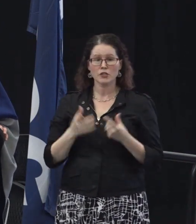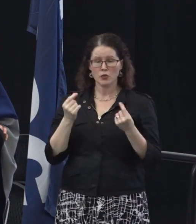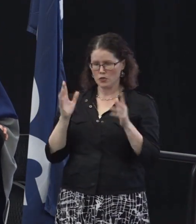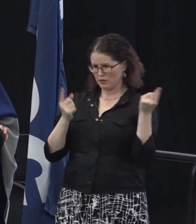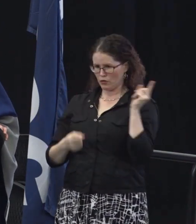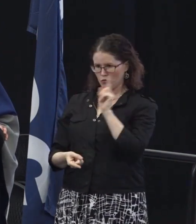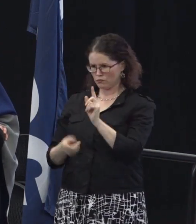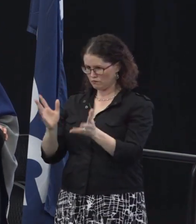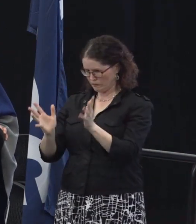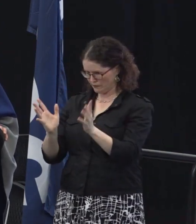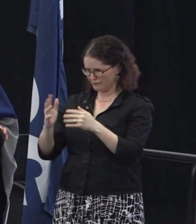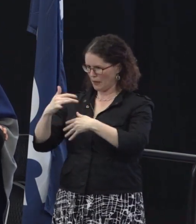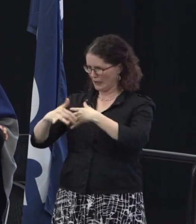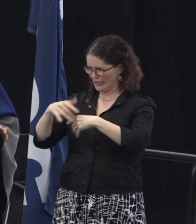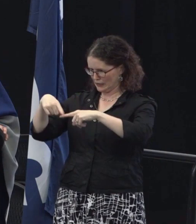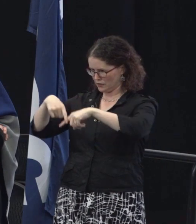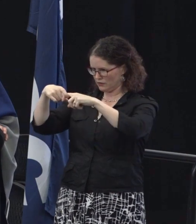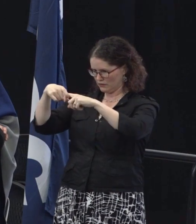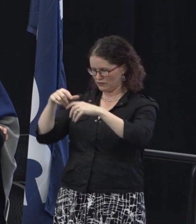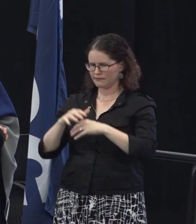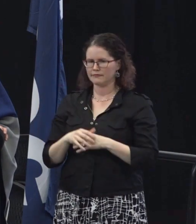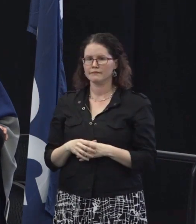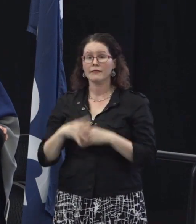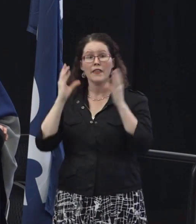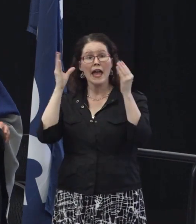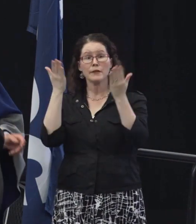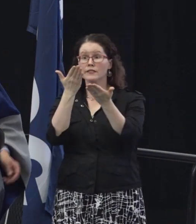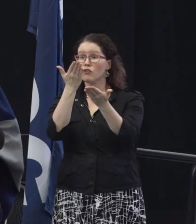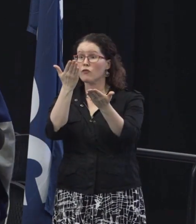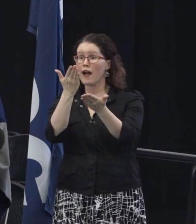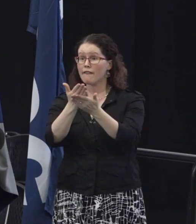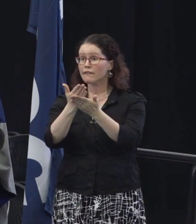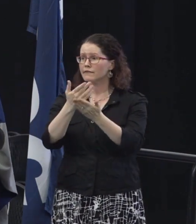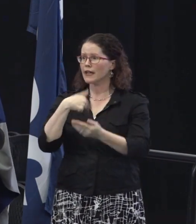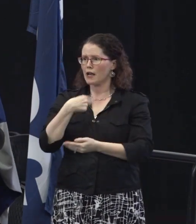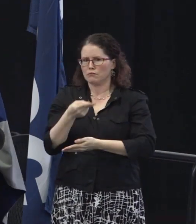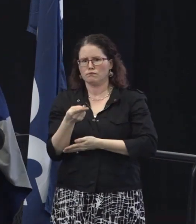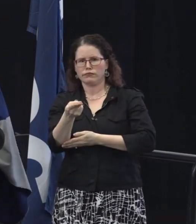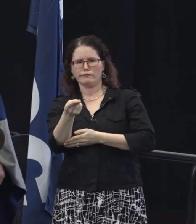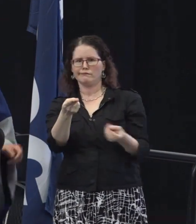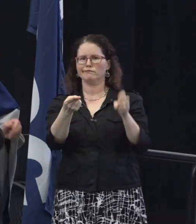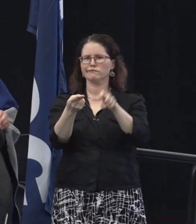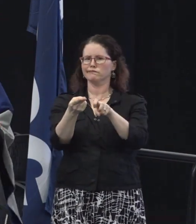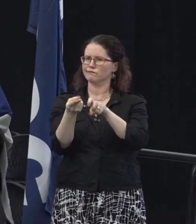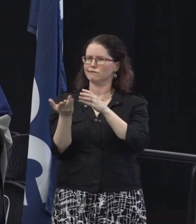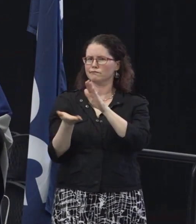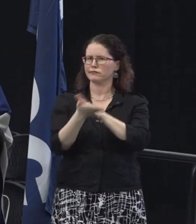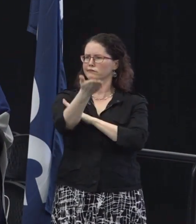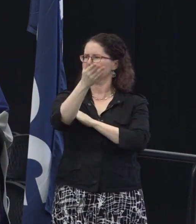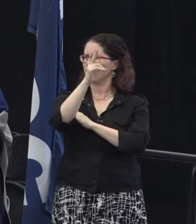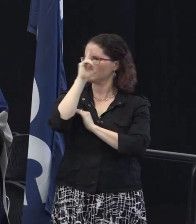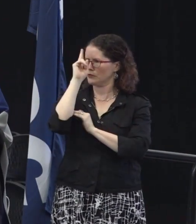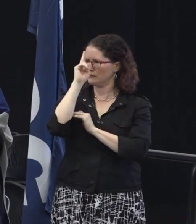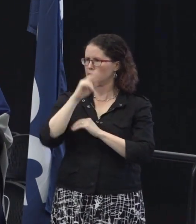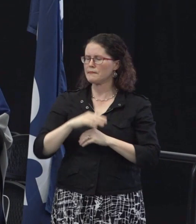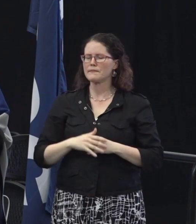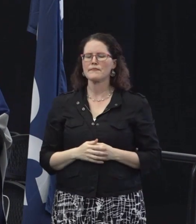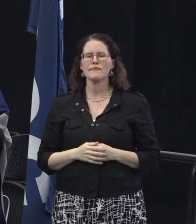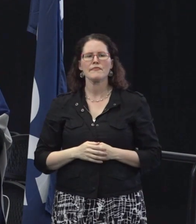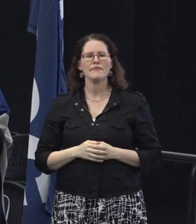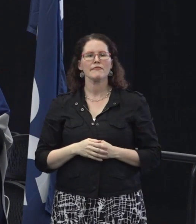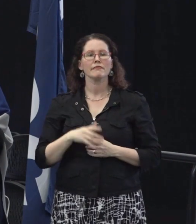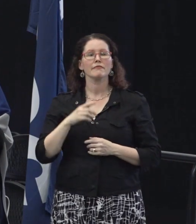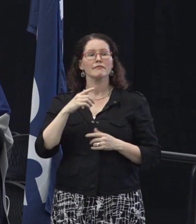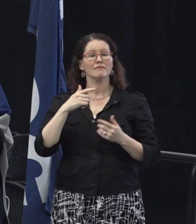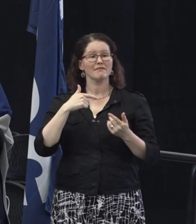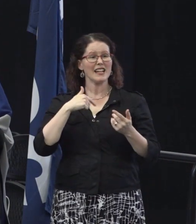bleeding, and she even traveled with me in the ambulance to the hospital, providing me with great care and comfort. And when she was about to leave me in the hospital, I